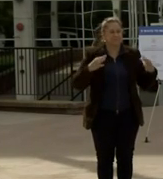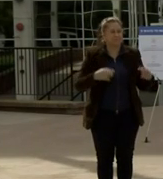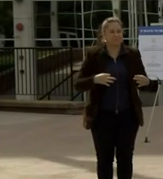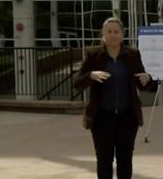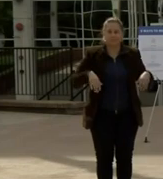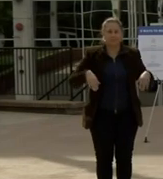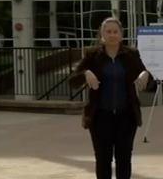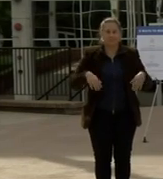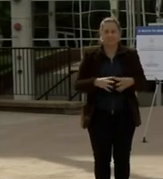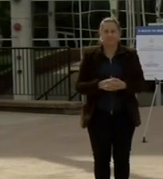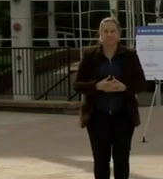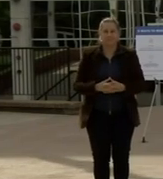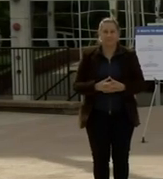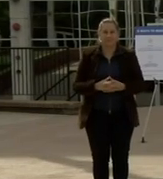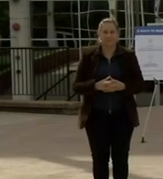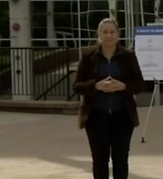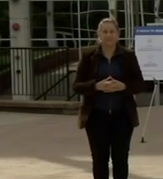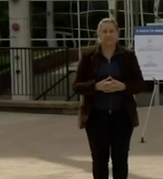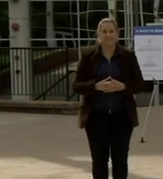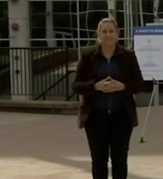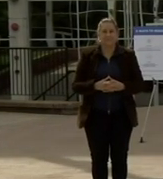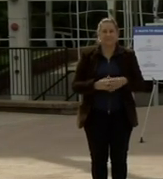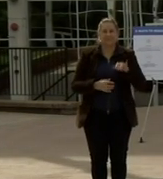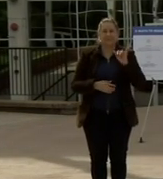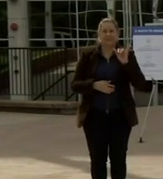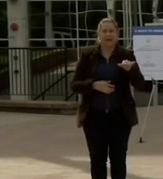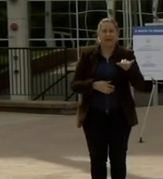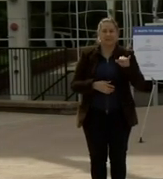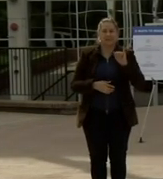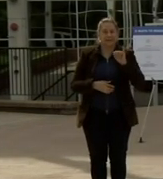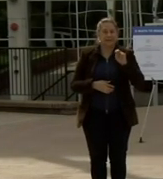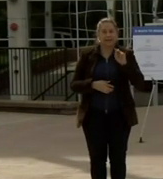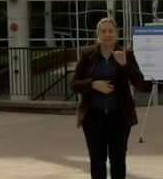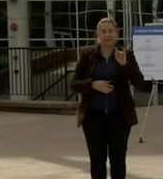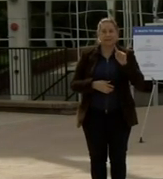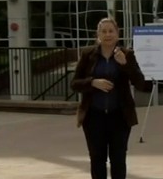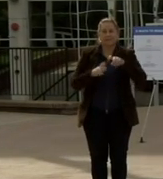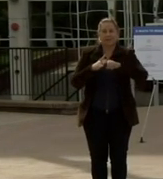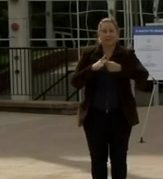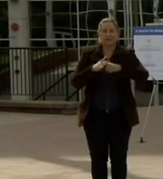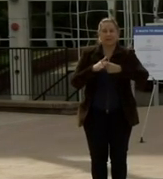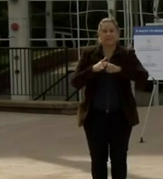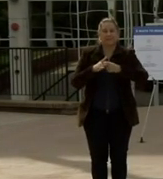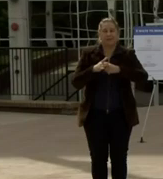that initiative would not be on the June